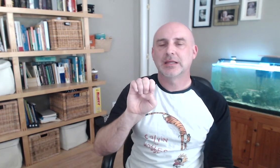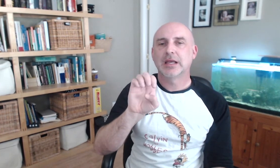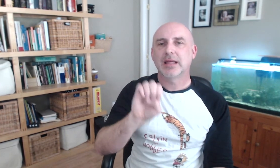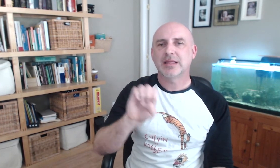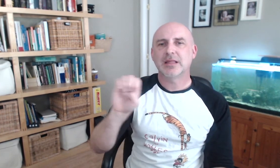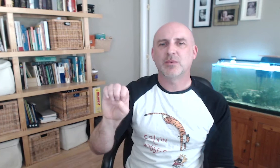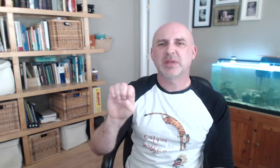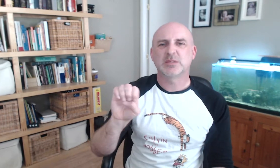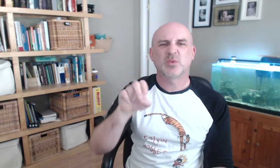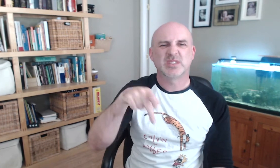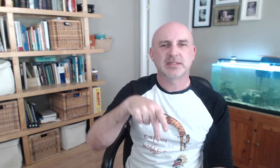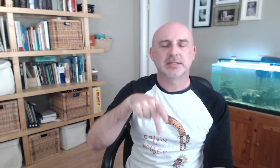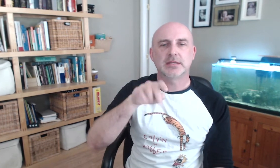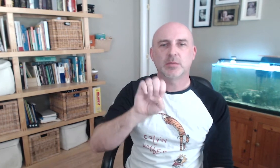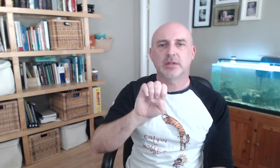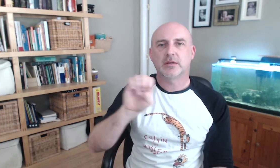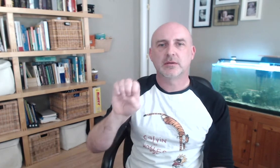I think that one makes more sense, that double letter.